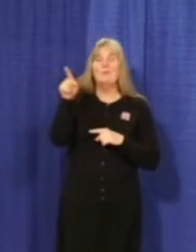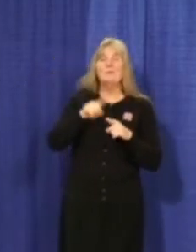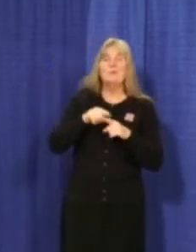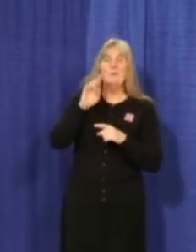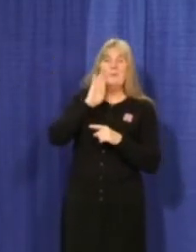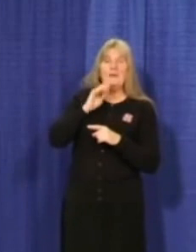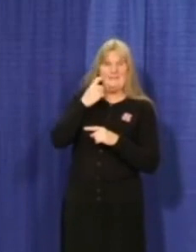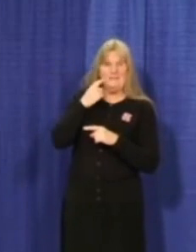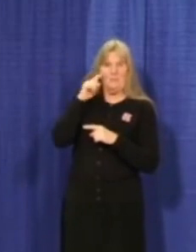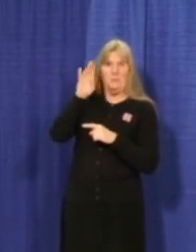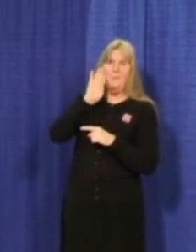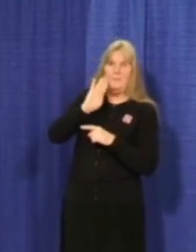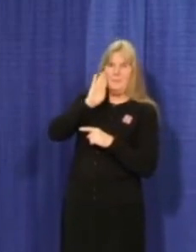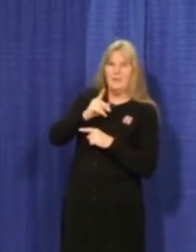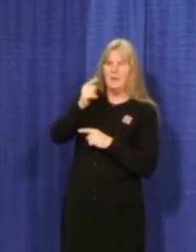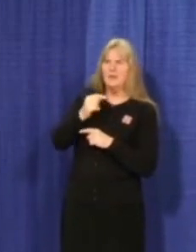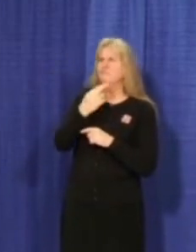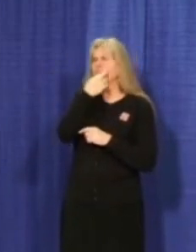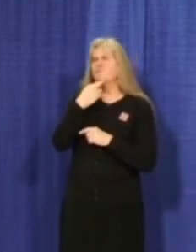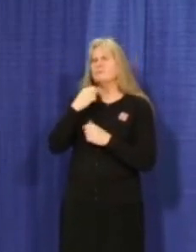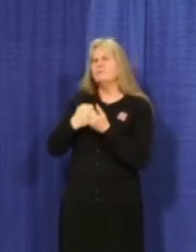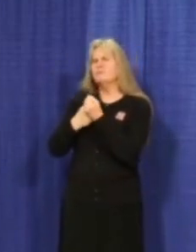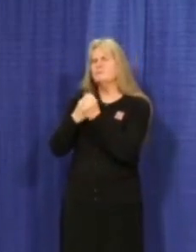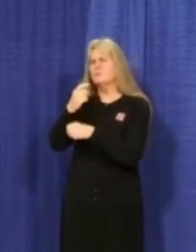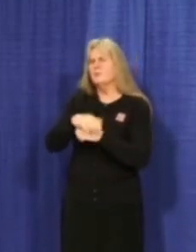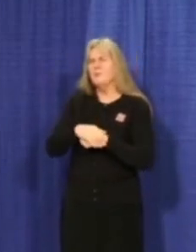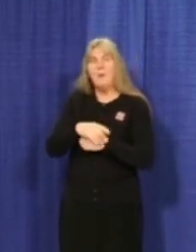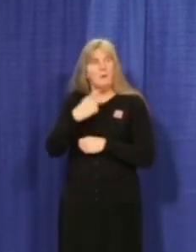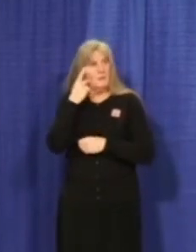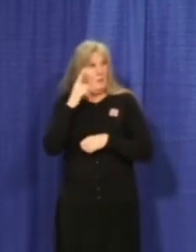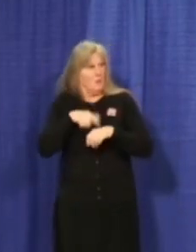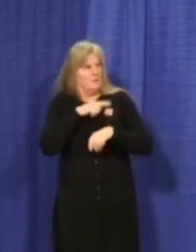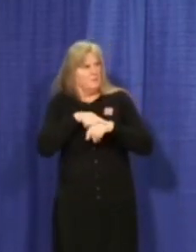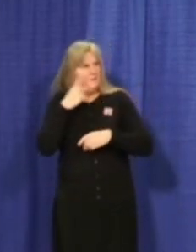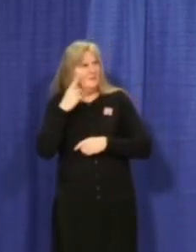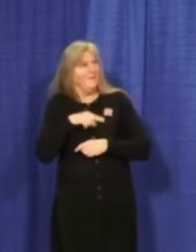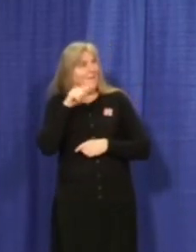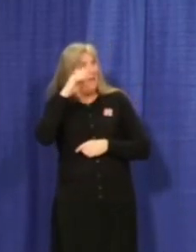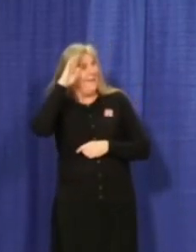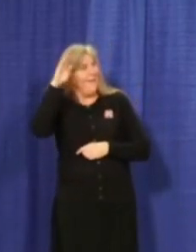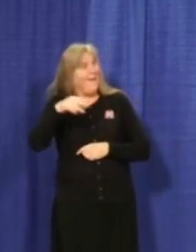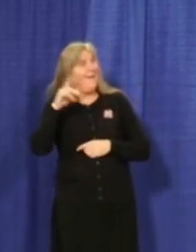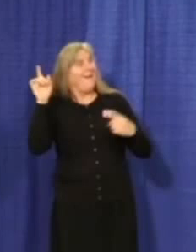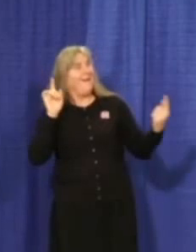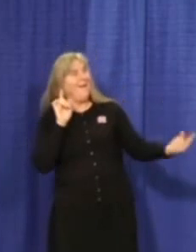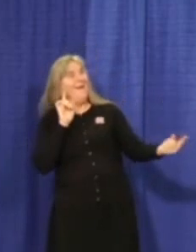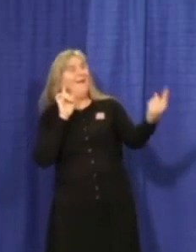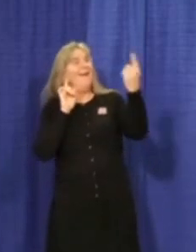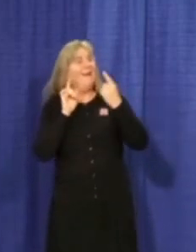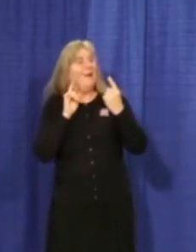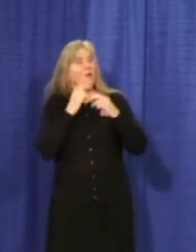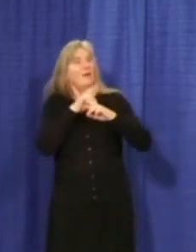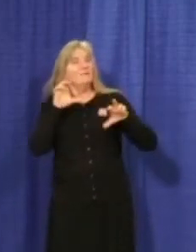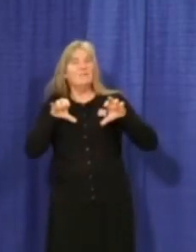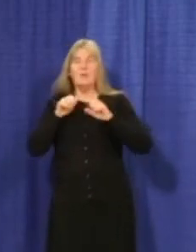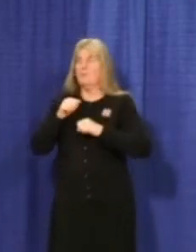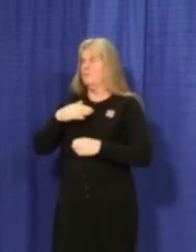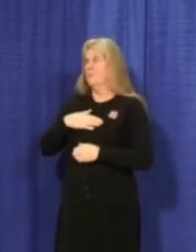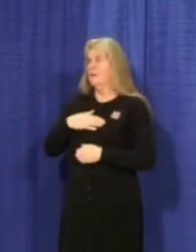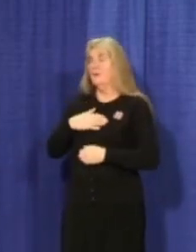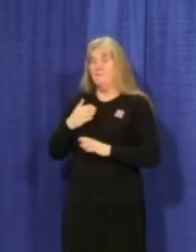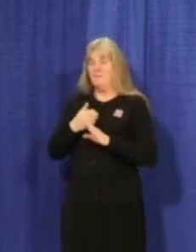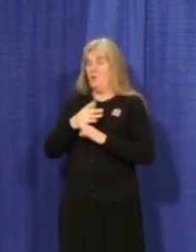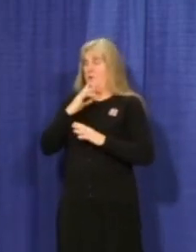restaurant, when I saw someone that I hadn't seen in a while. That person saw me as well, came over for a chat. Before I could